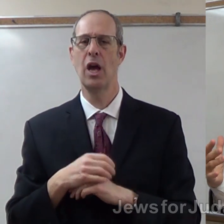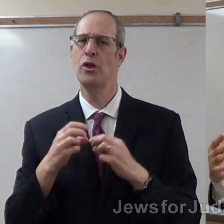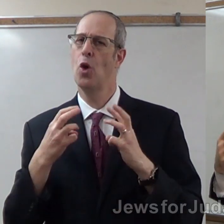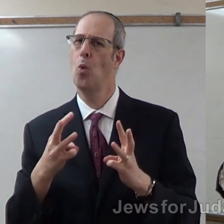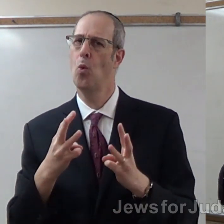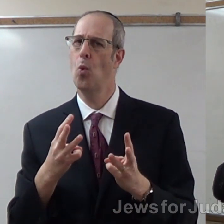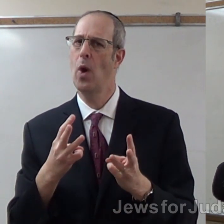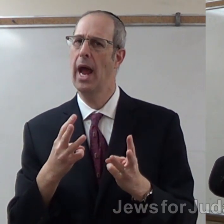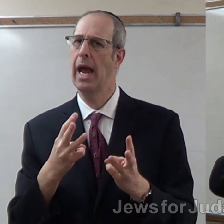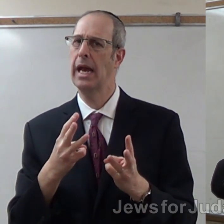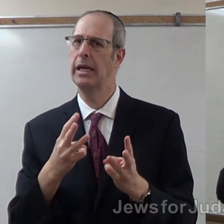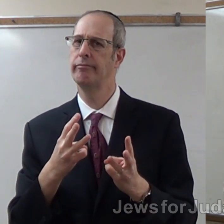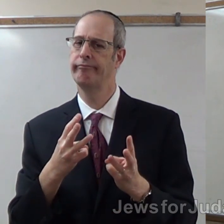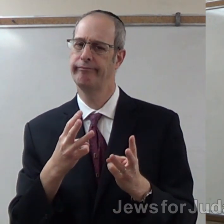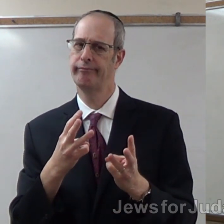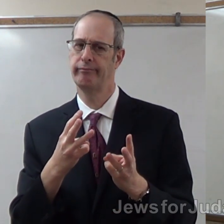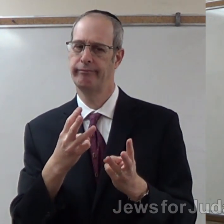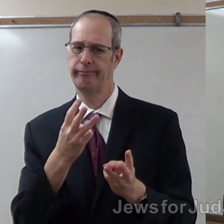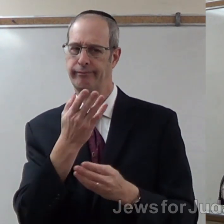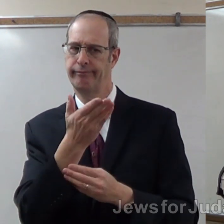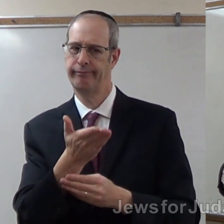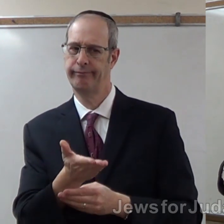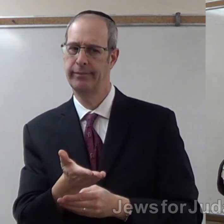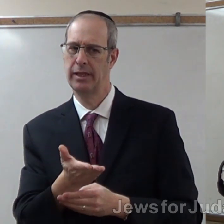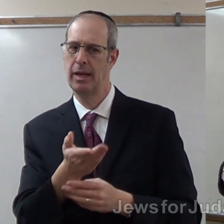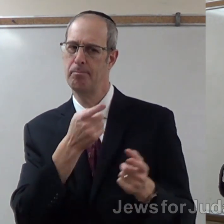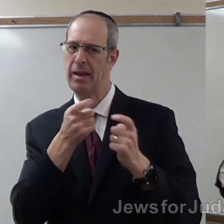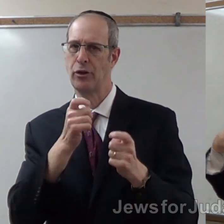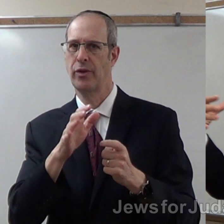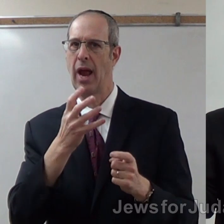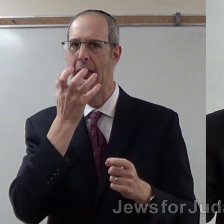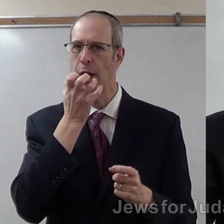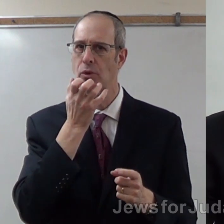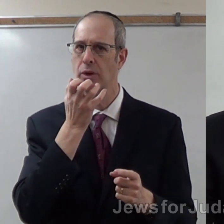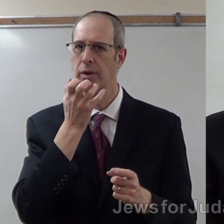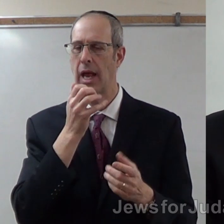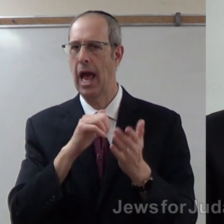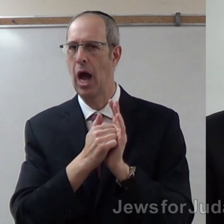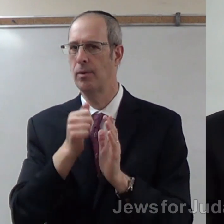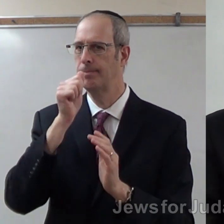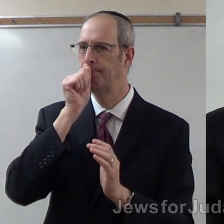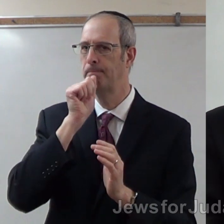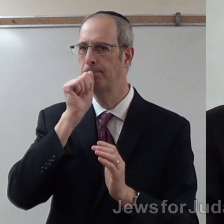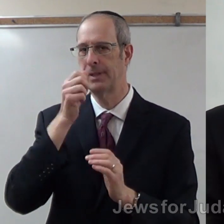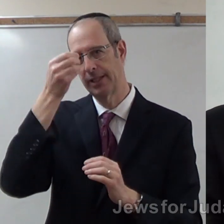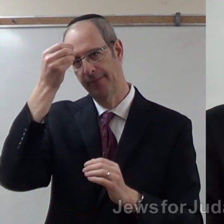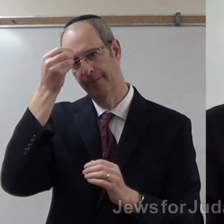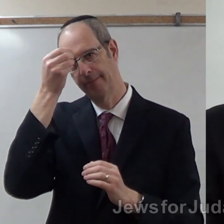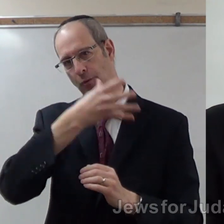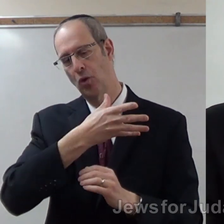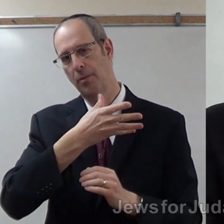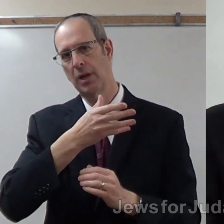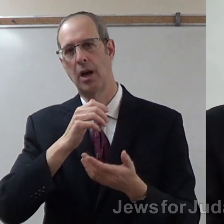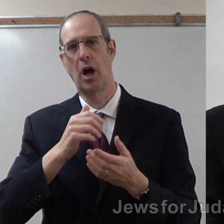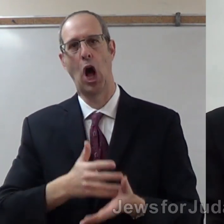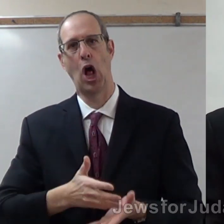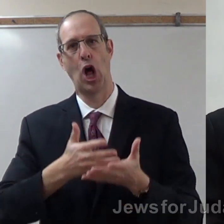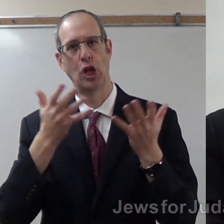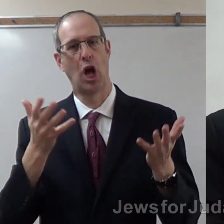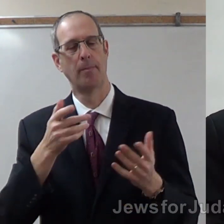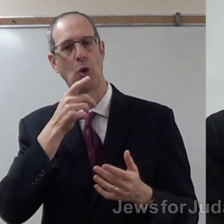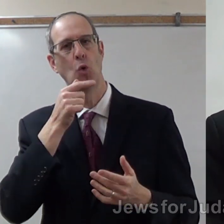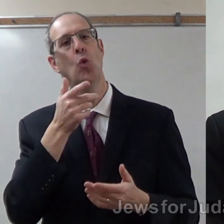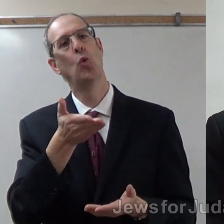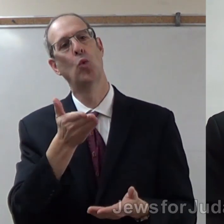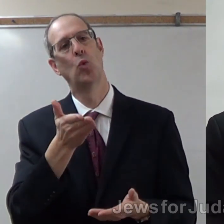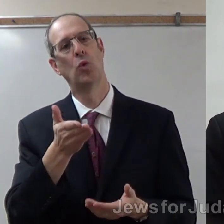a person deals with their anger and being patient tells you a lot about who they